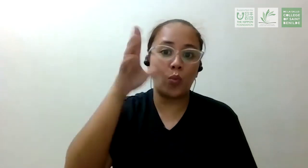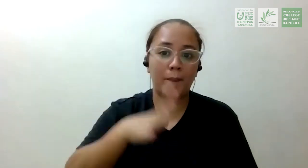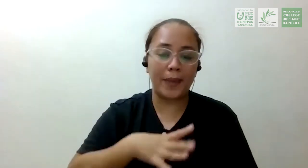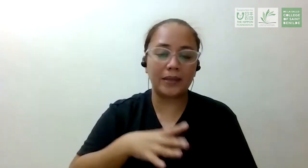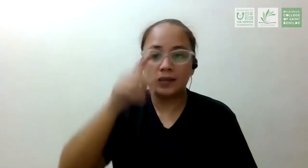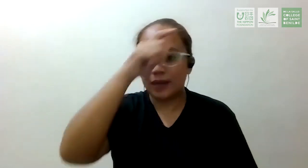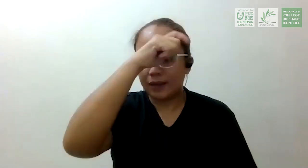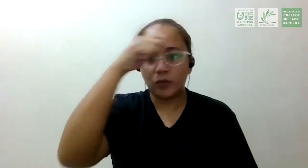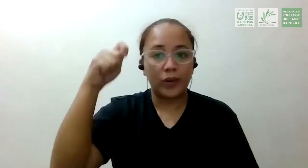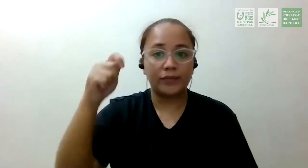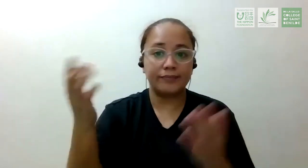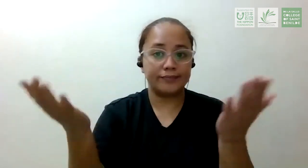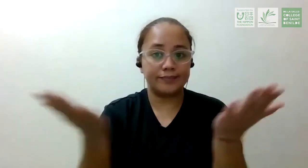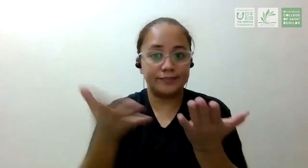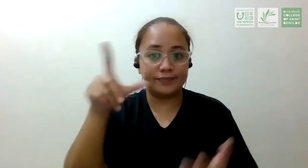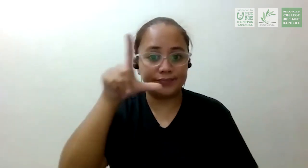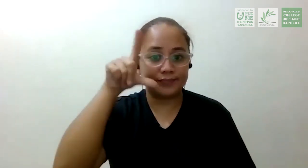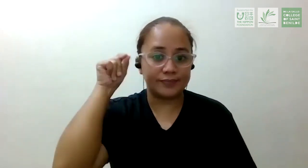Gallaudet.